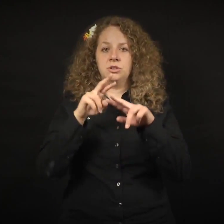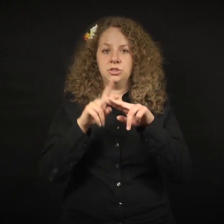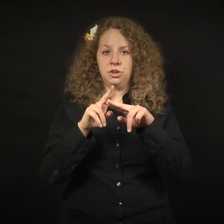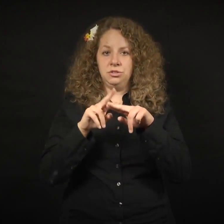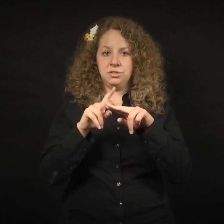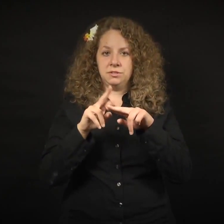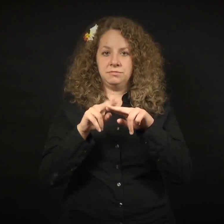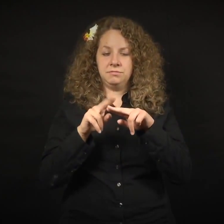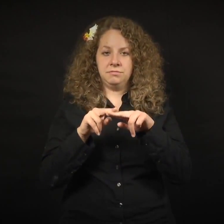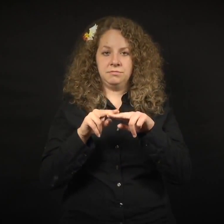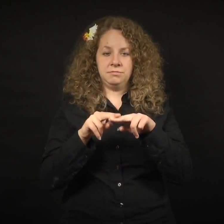Salt.